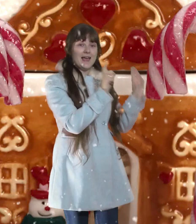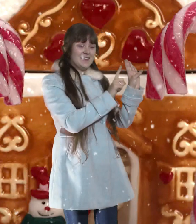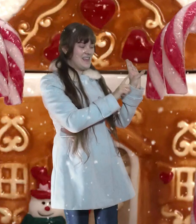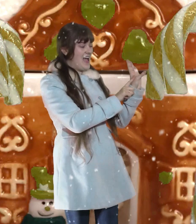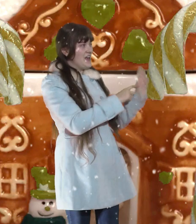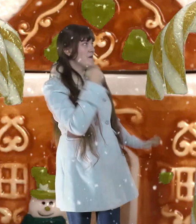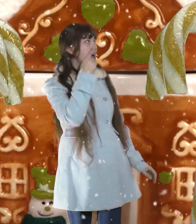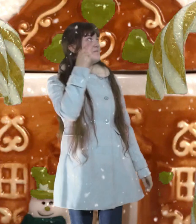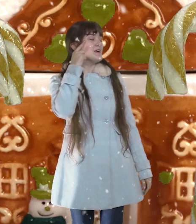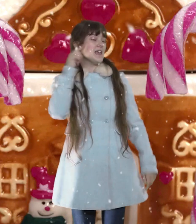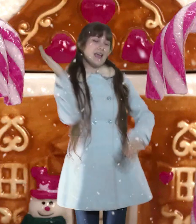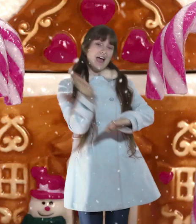We'll be right back.